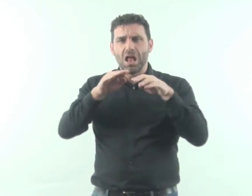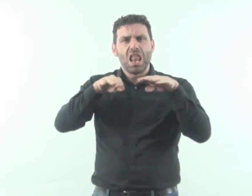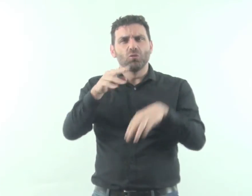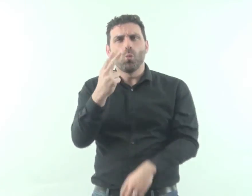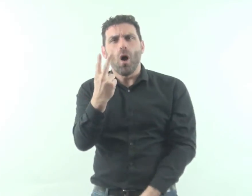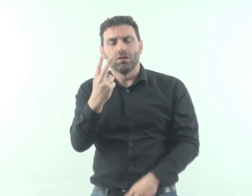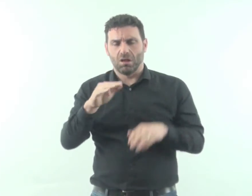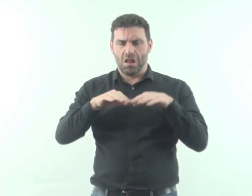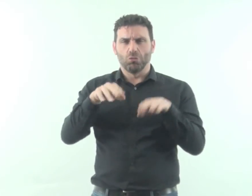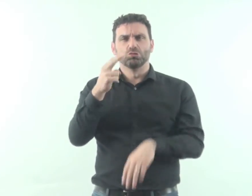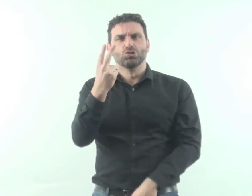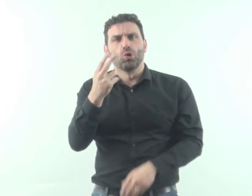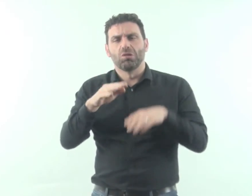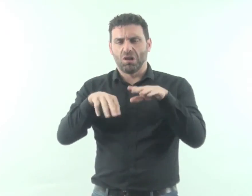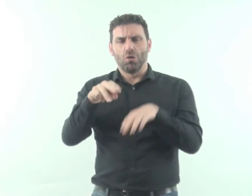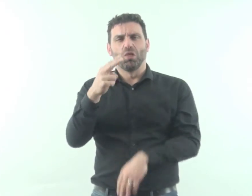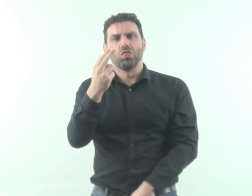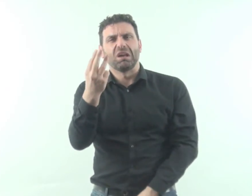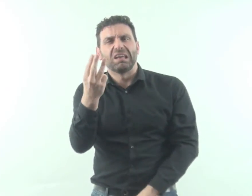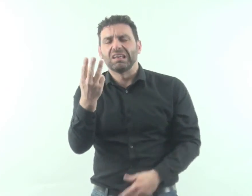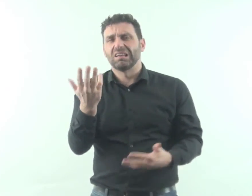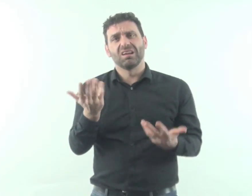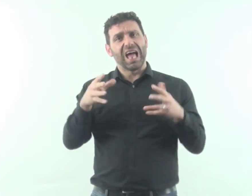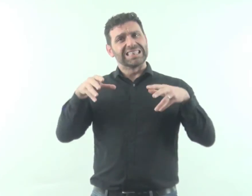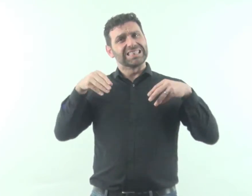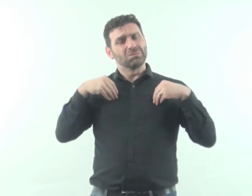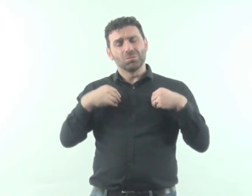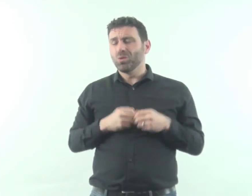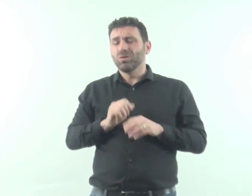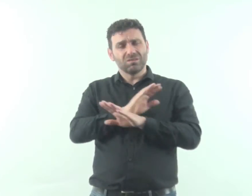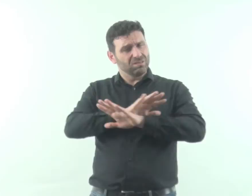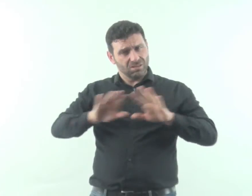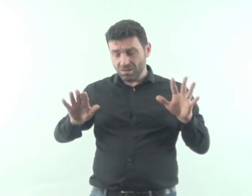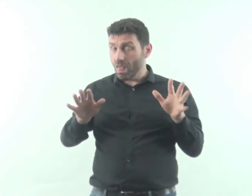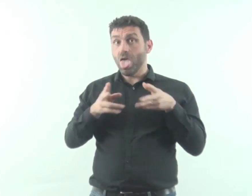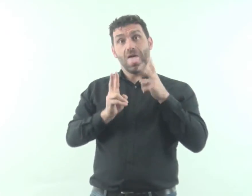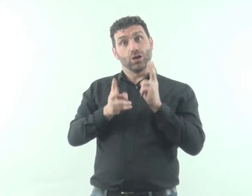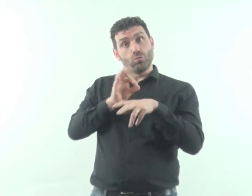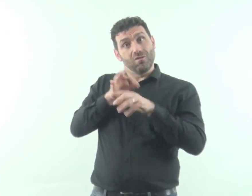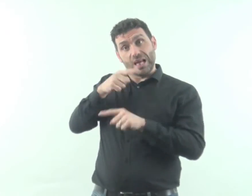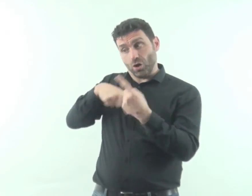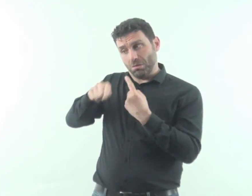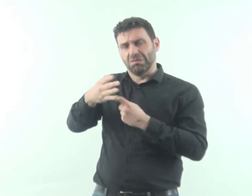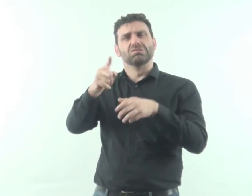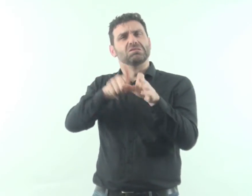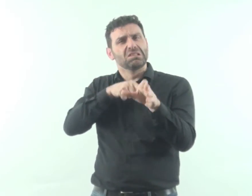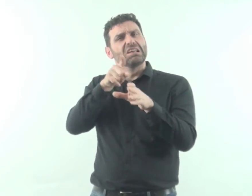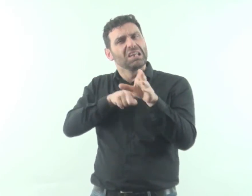of fashion and not relevant. For example, talking about people with level 1, level 2 and level 3, which we don't feel is acceptable at all.